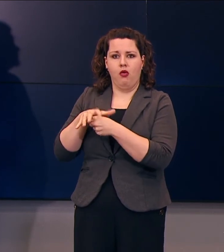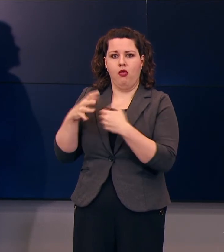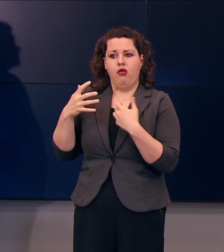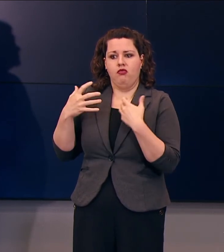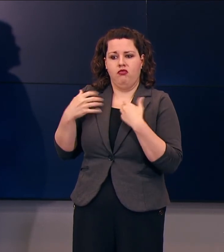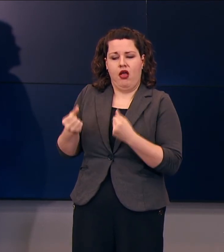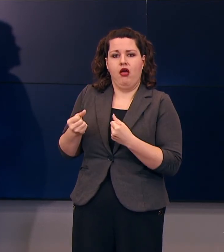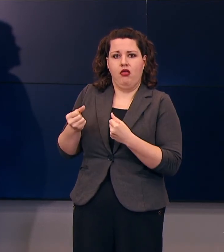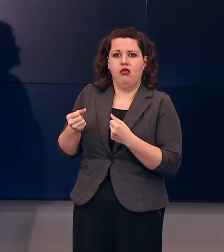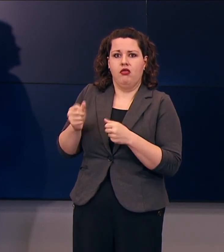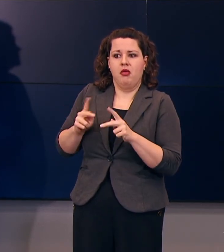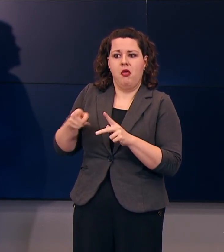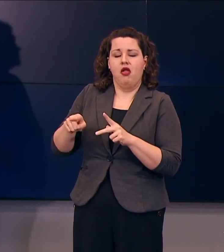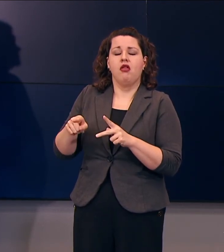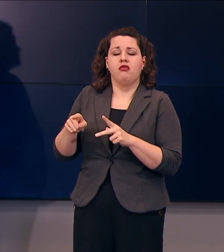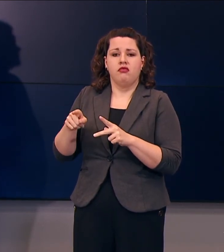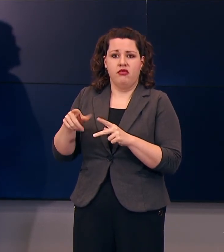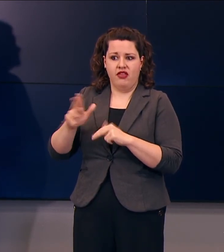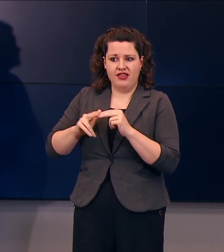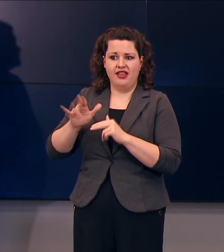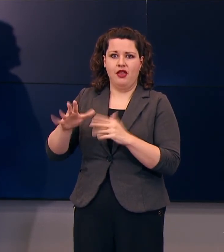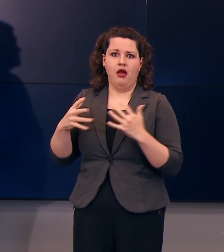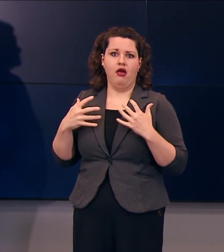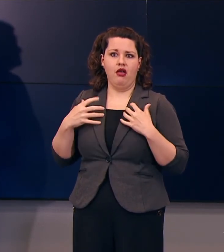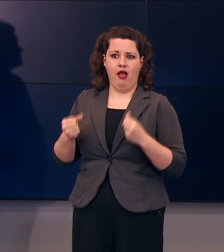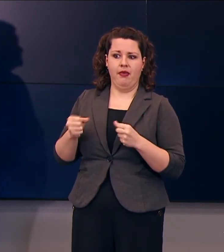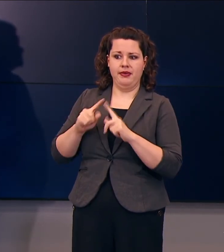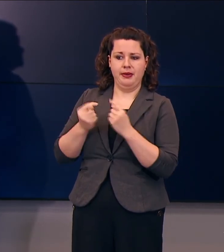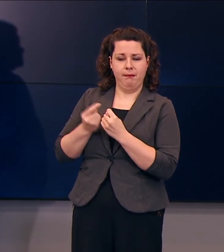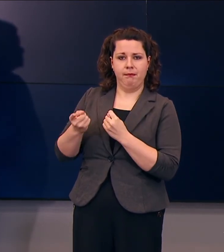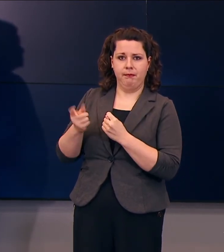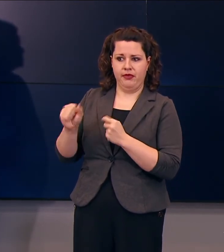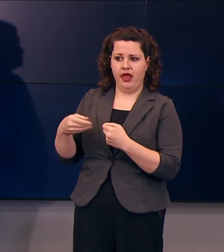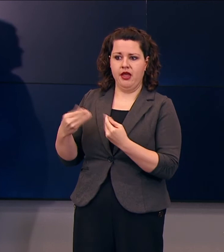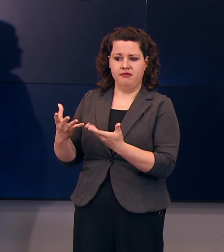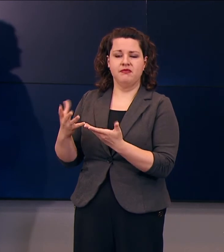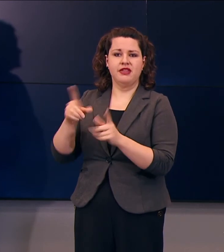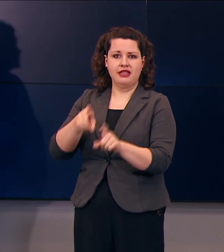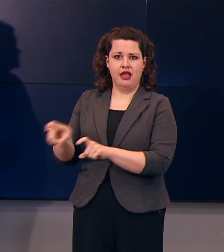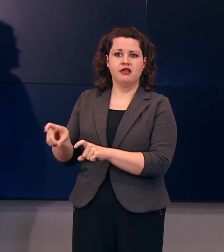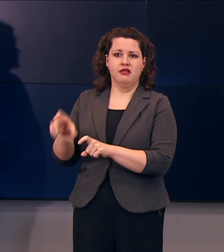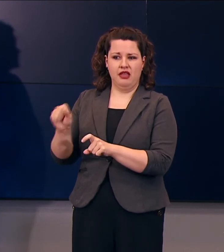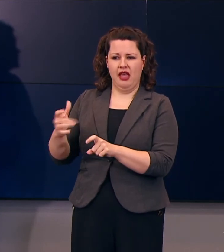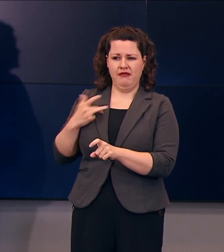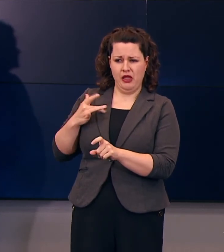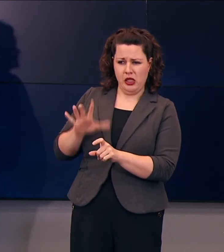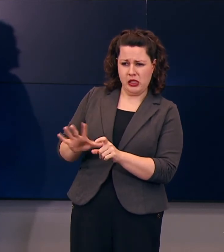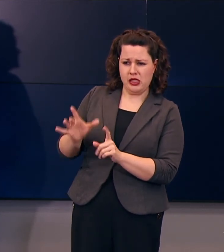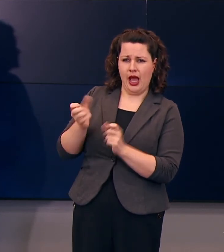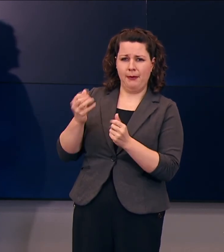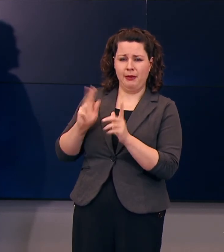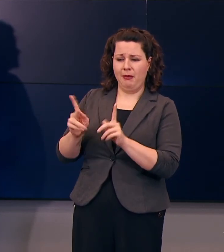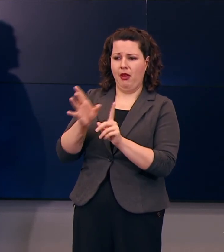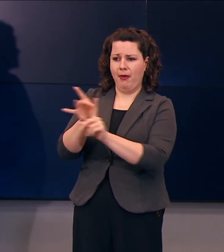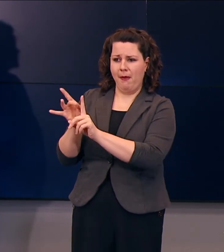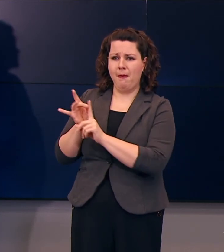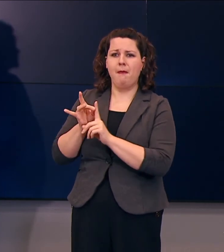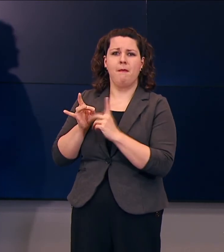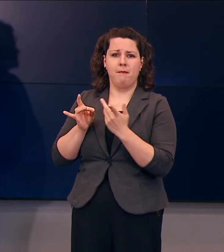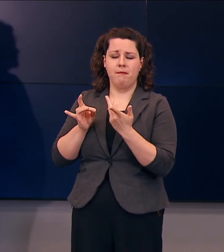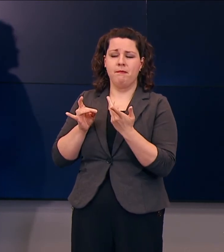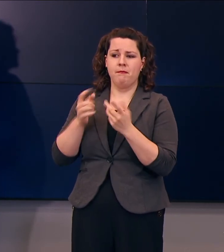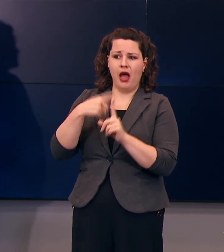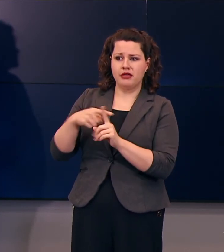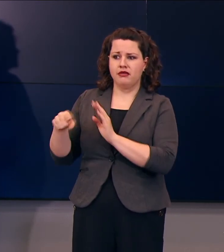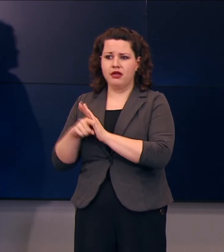the facilities public health team to administer those so that we could start to get some sense of, again, who was testing positive and negative,